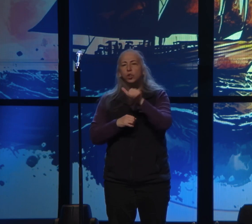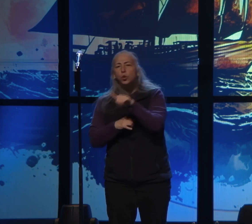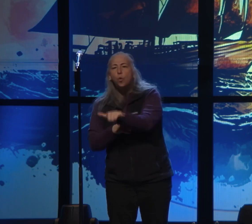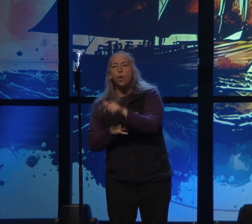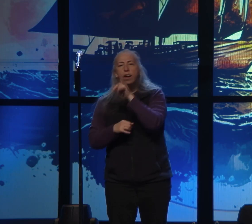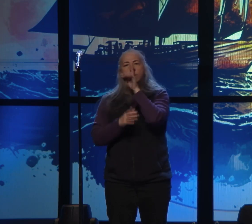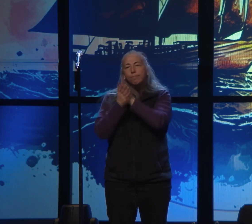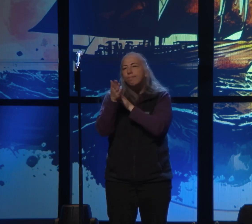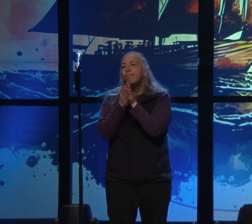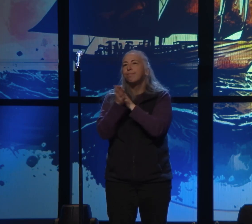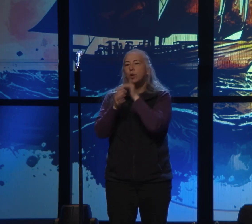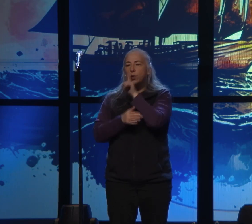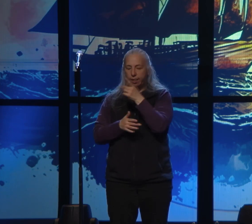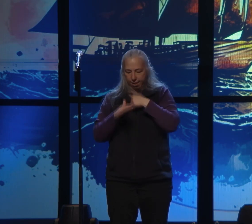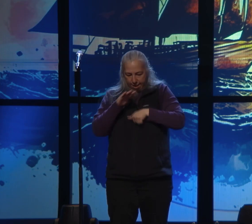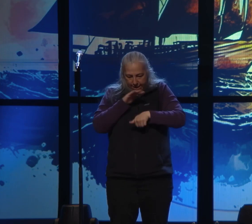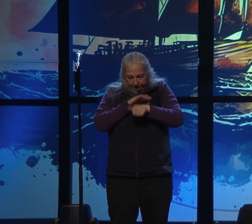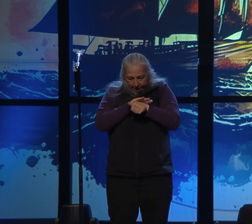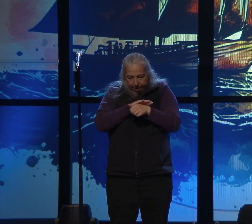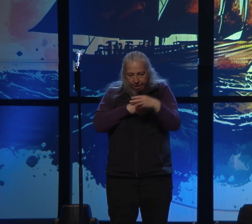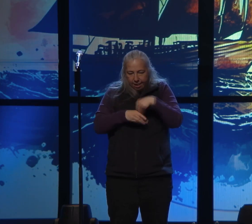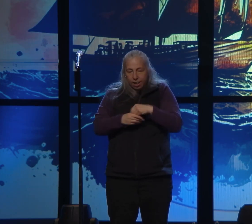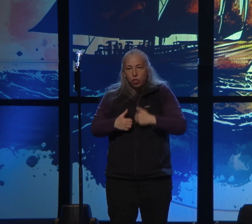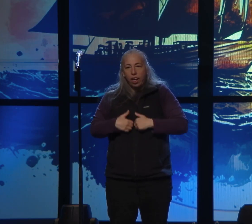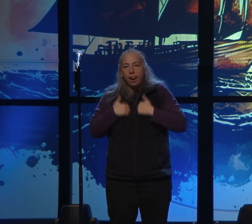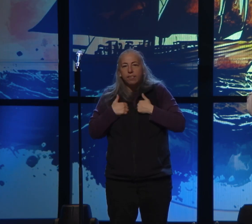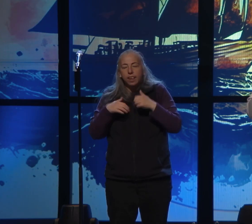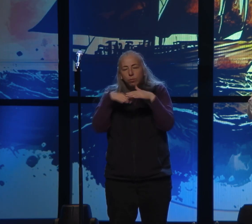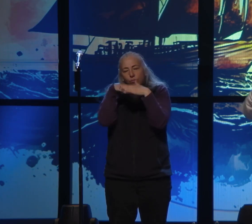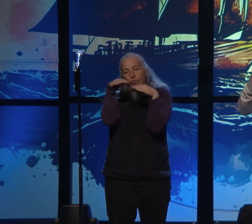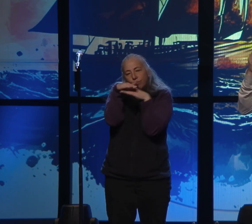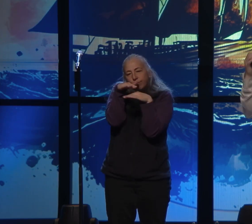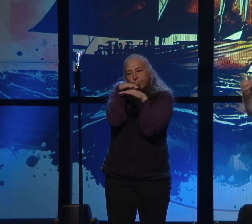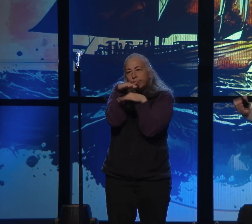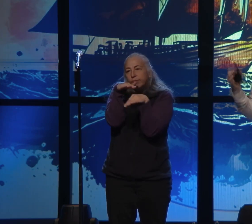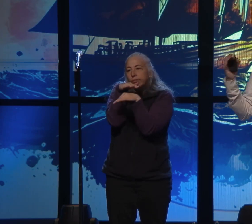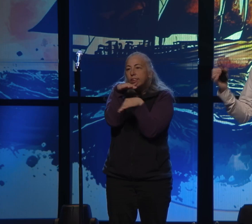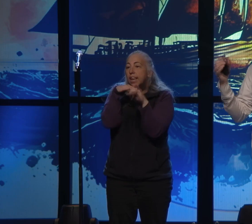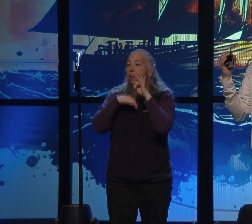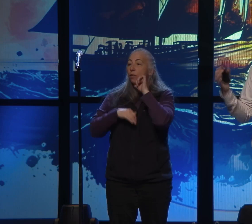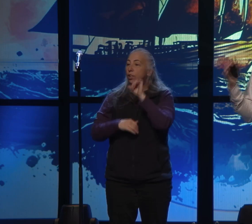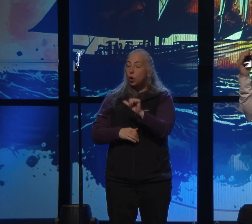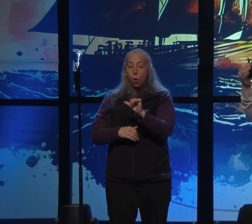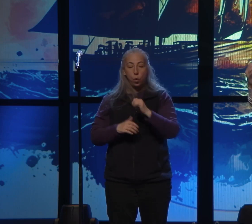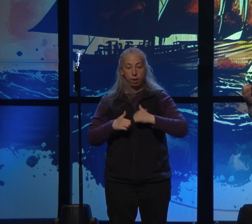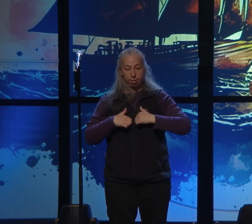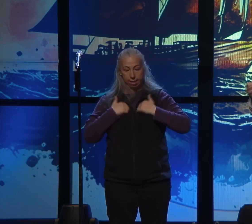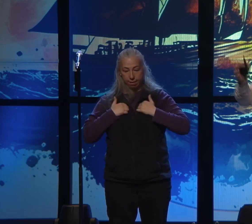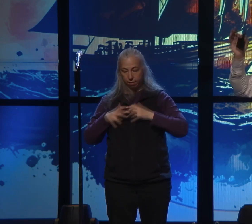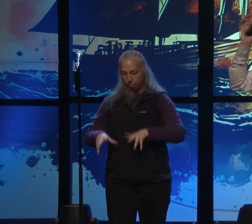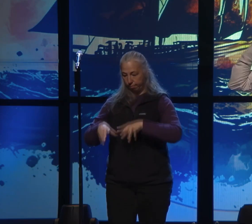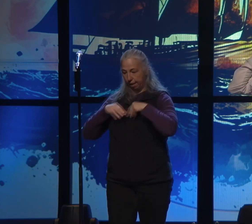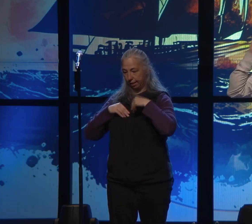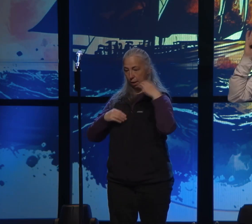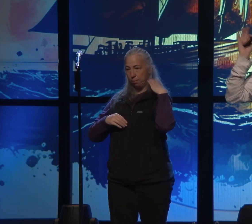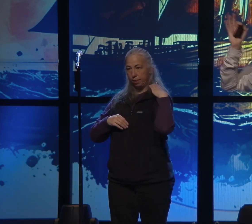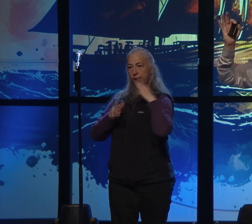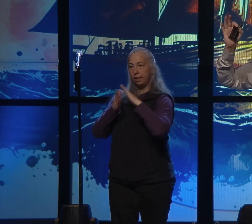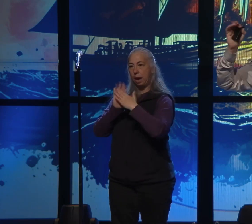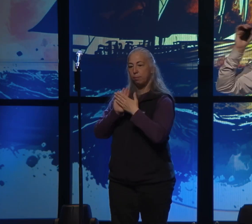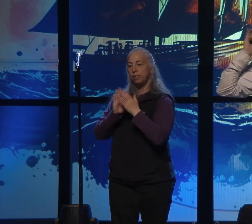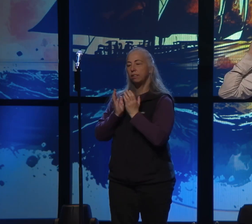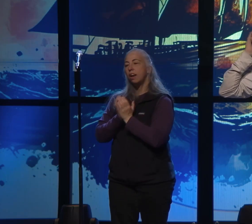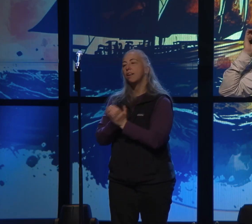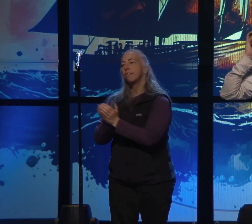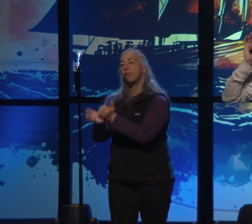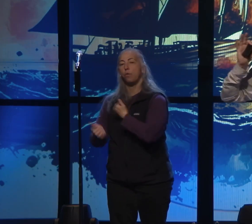hidden away in our lives. And it's under the surface when we don't accept and live in the power of being the captain of our lives and letting the